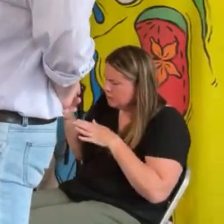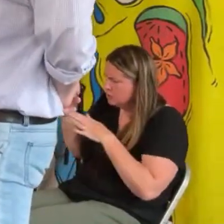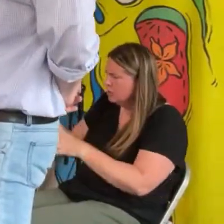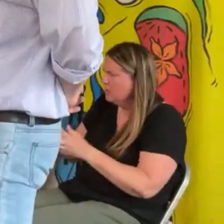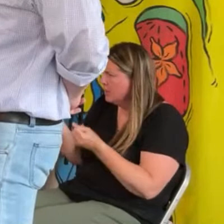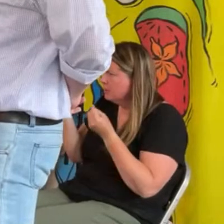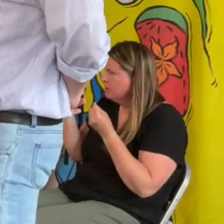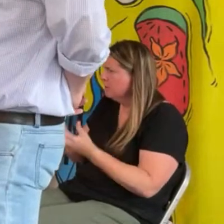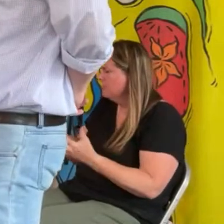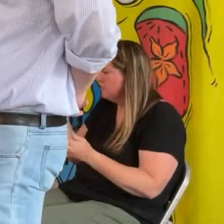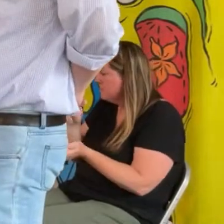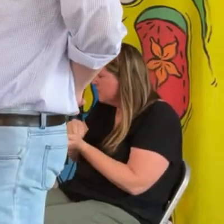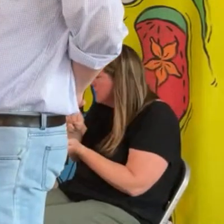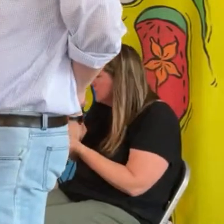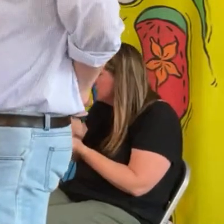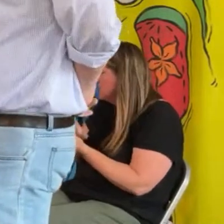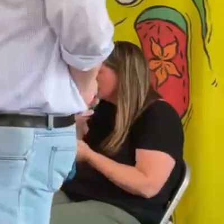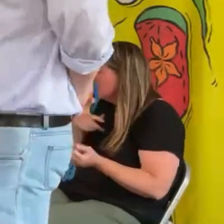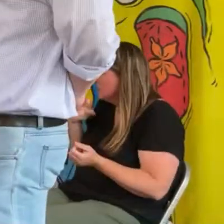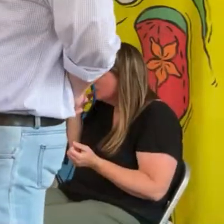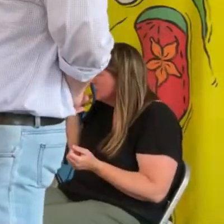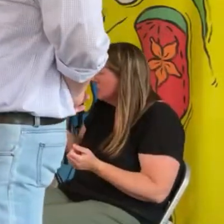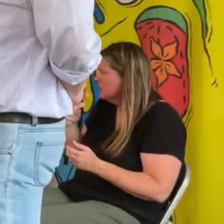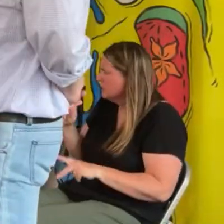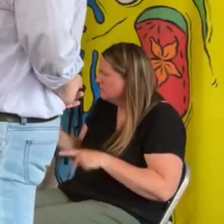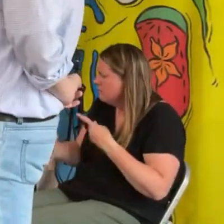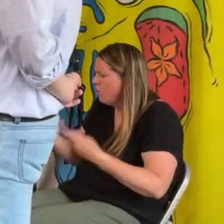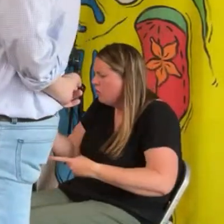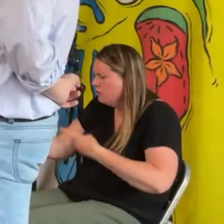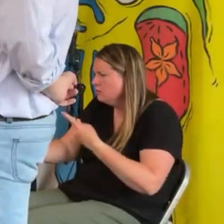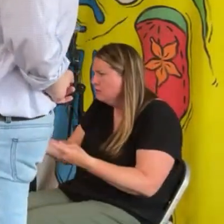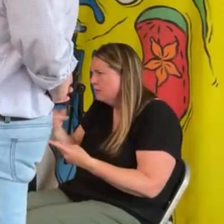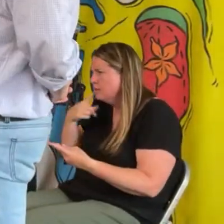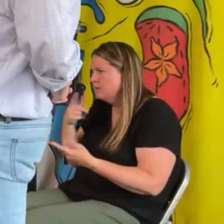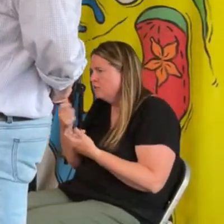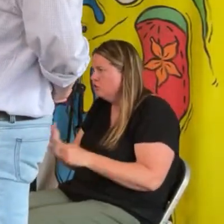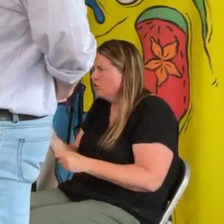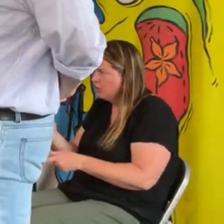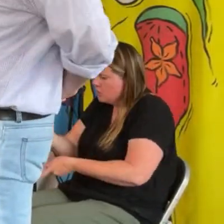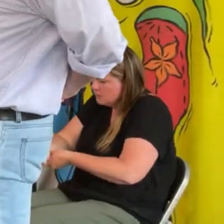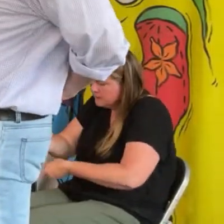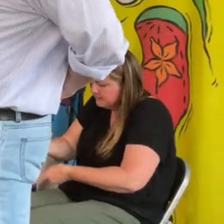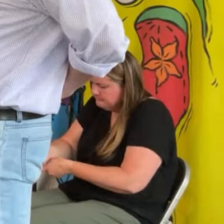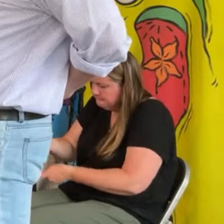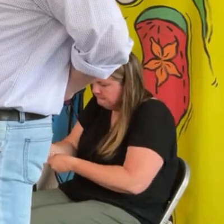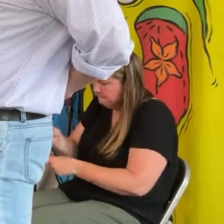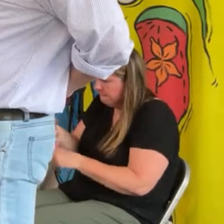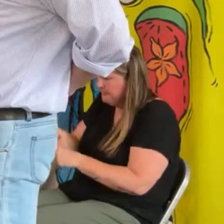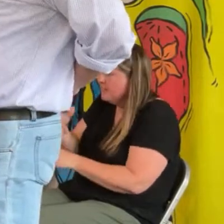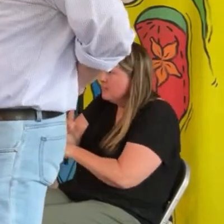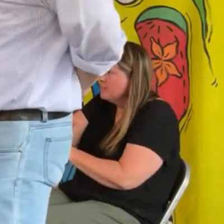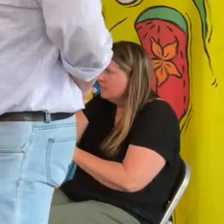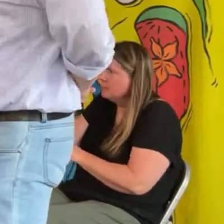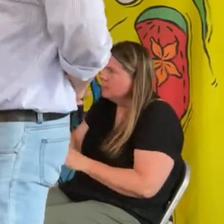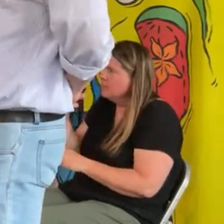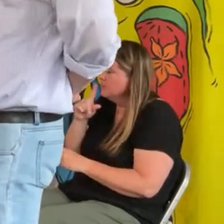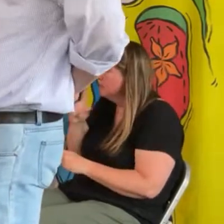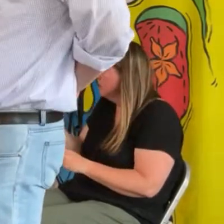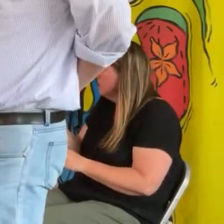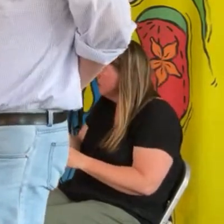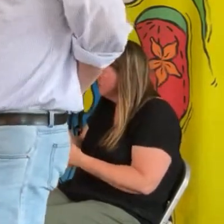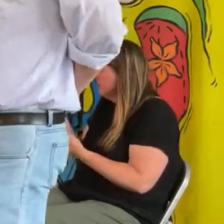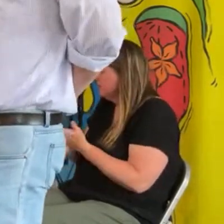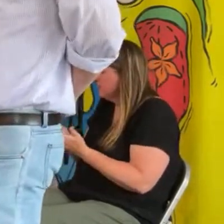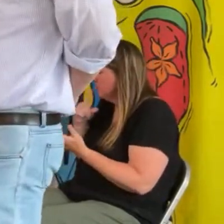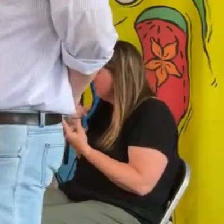14 of us watch Sonia kisses his forehead, her shut a hole torn in the sky, and shimmer the park